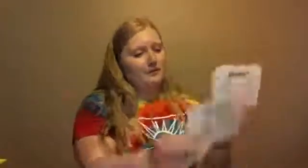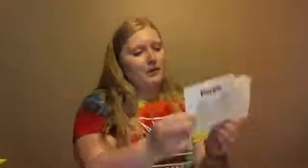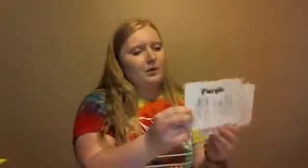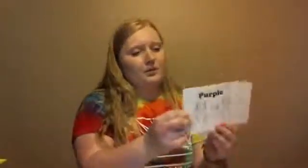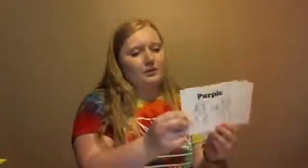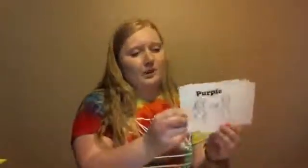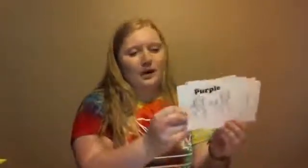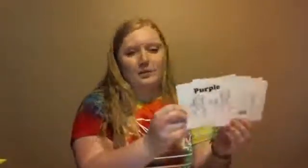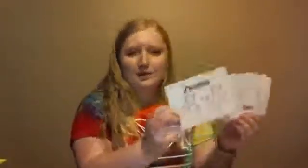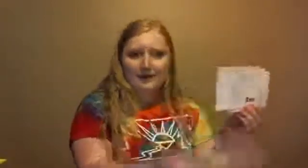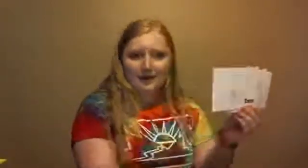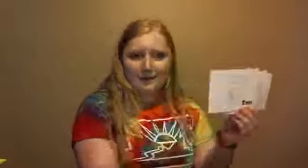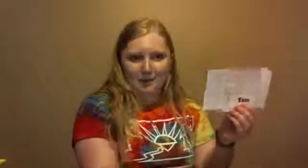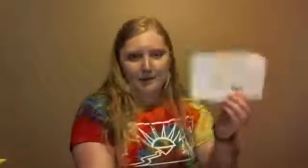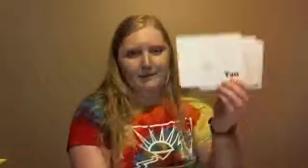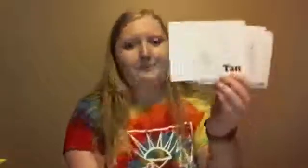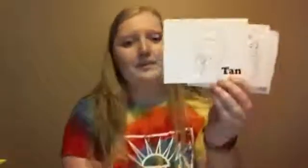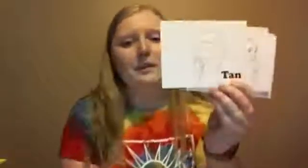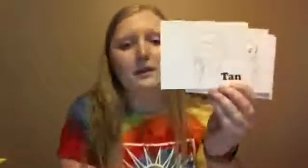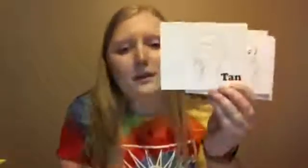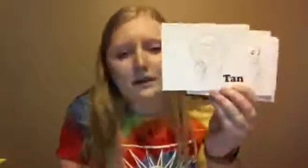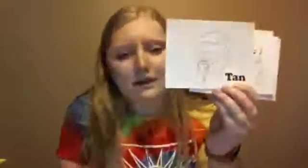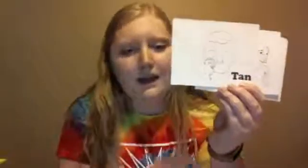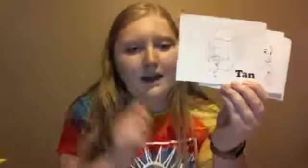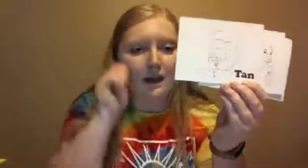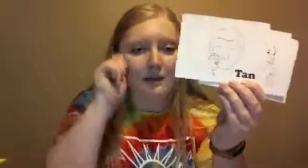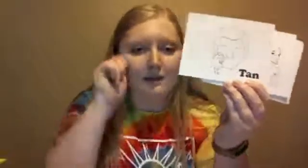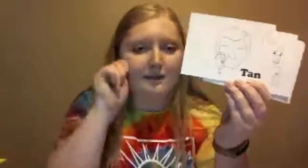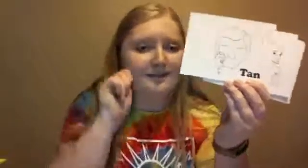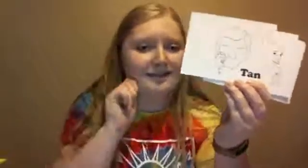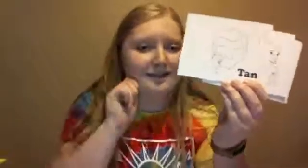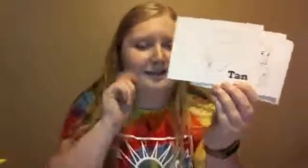Oh, I almost skipped one. Tan,